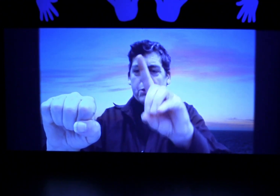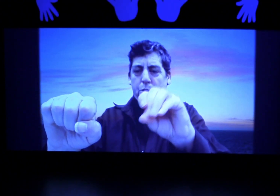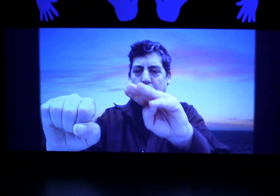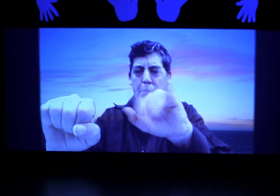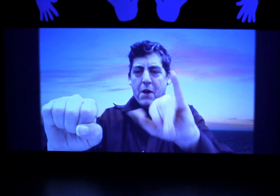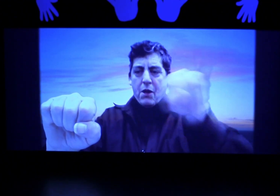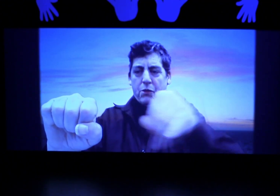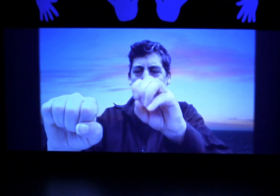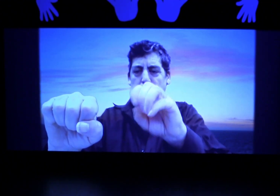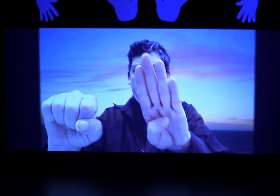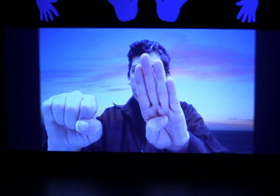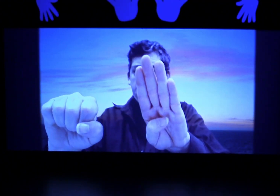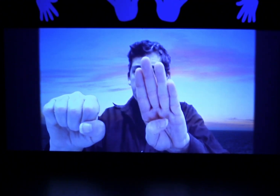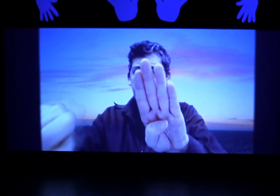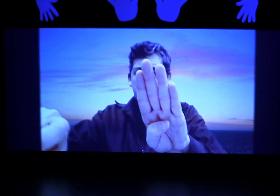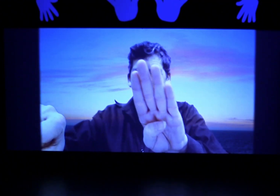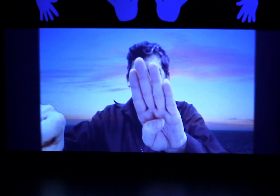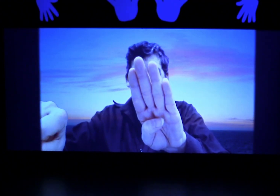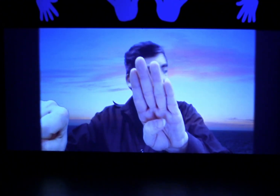Let me do my job.